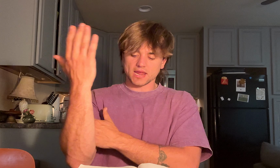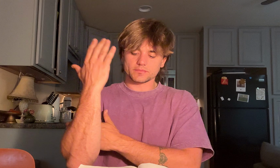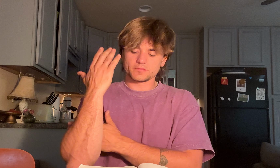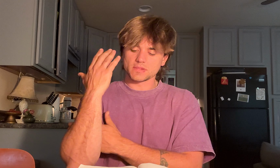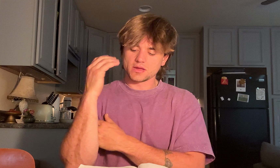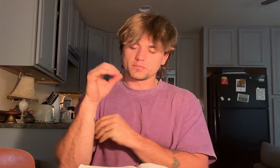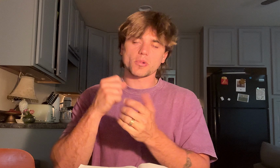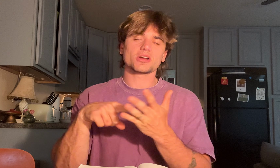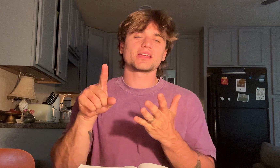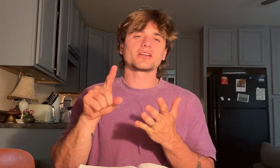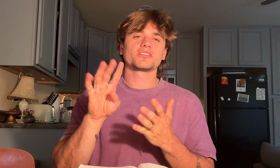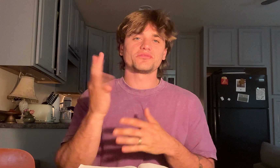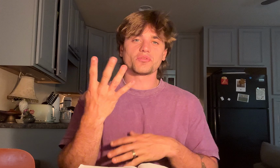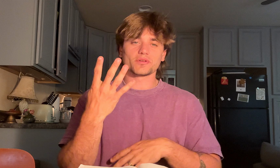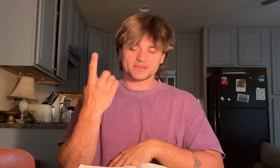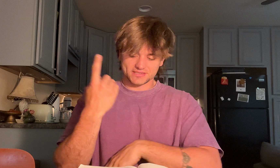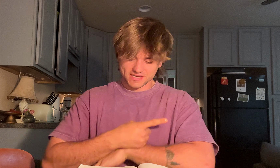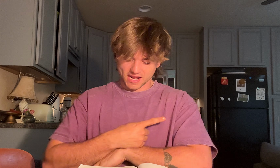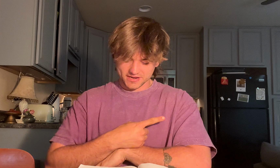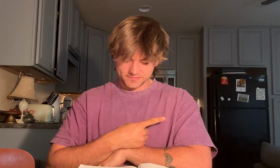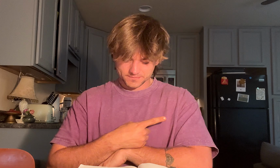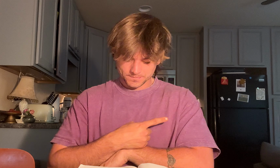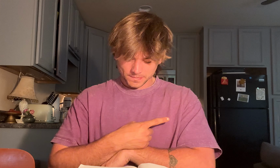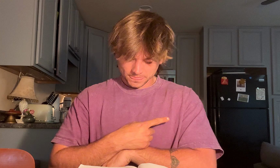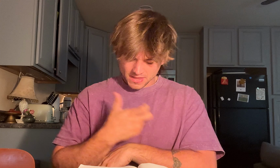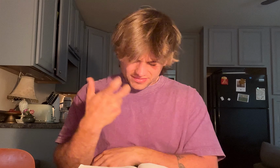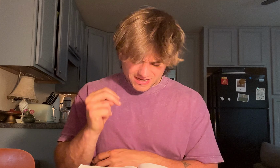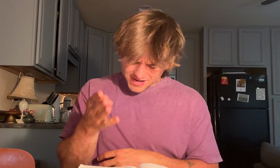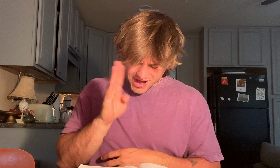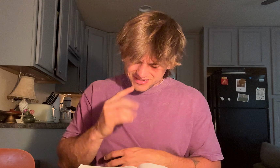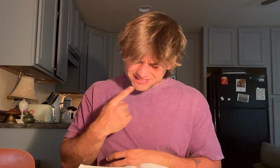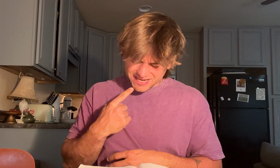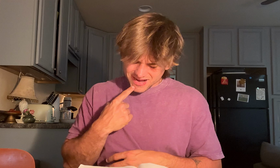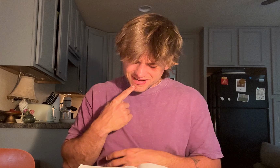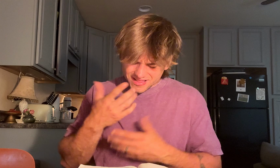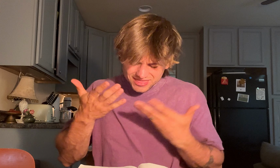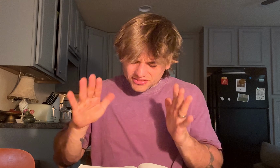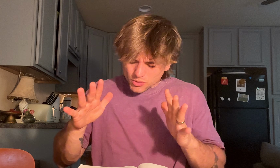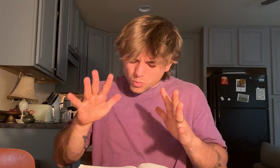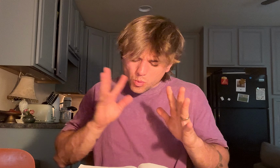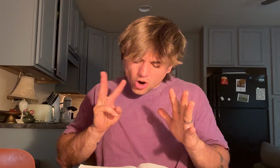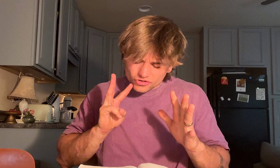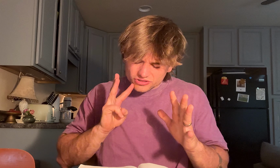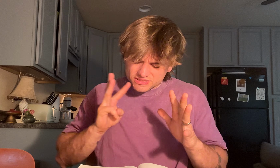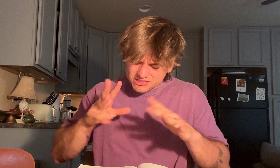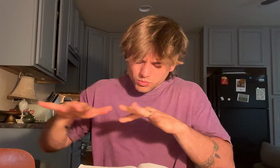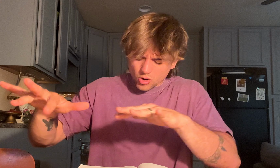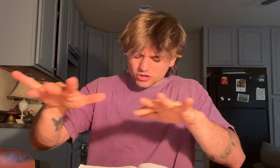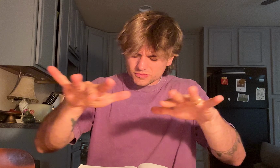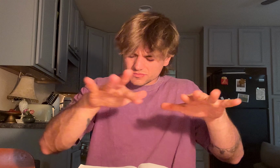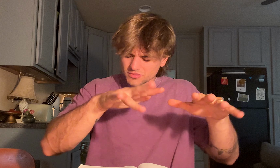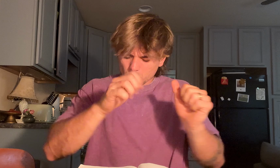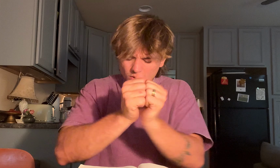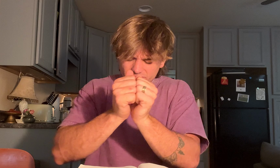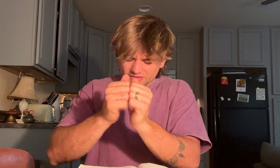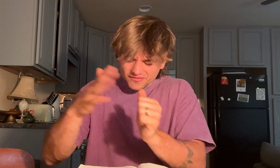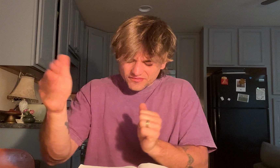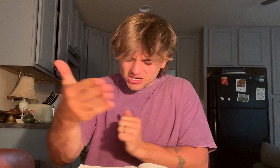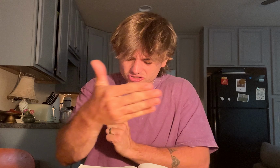came, marking the fourth day. Then God said, "Let the waters swarm with fish